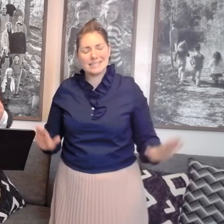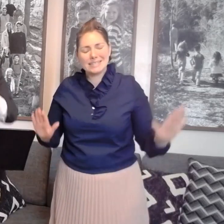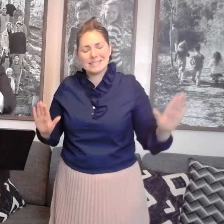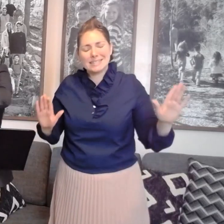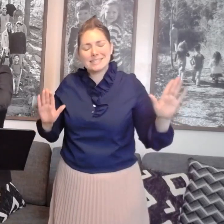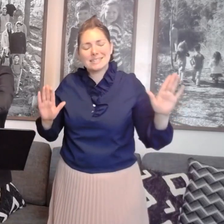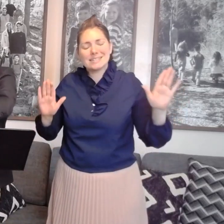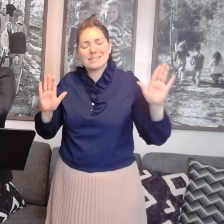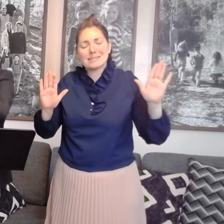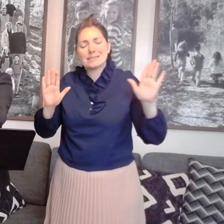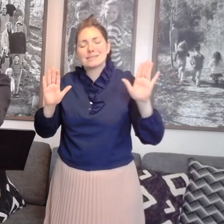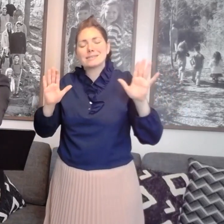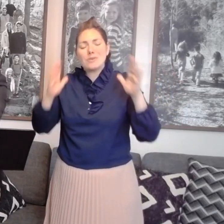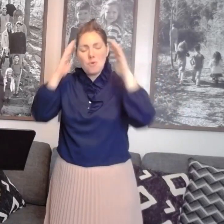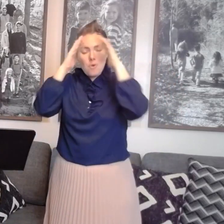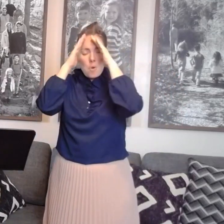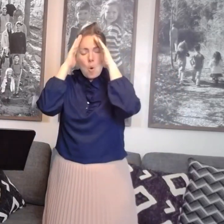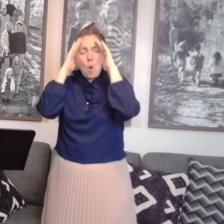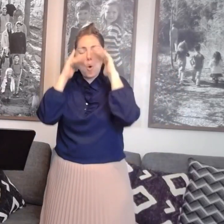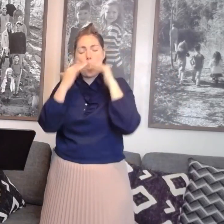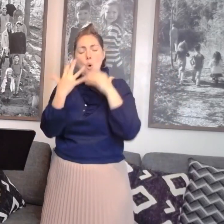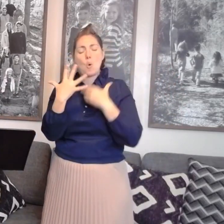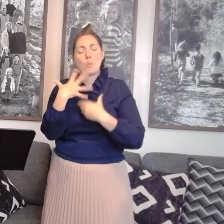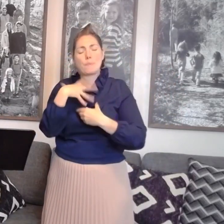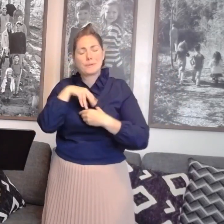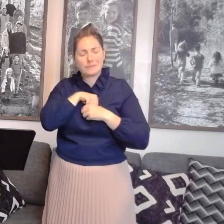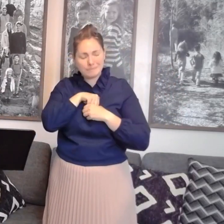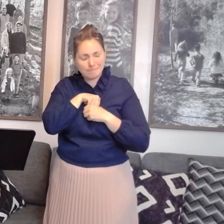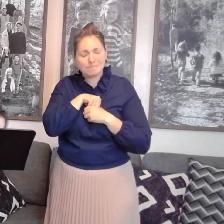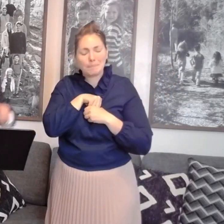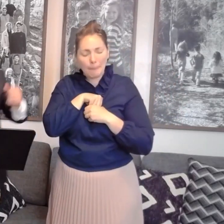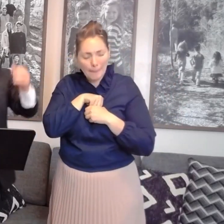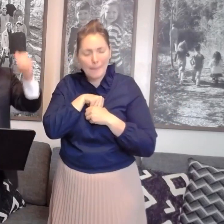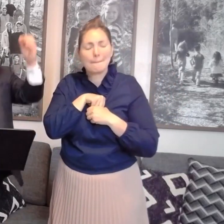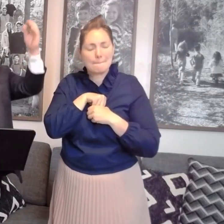tonight. Let Him give you some hope tonight.